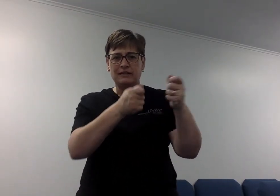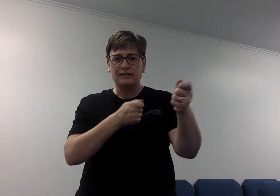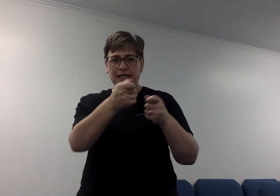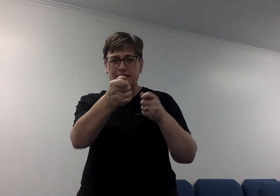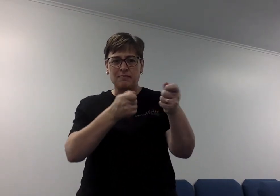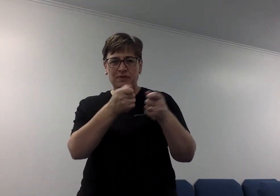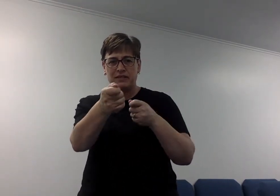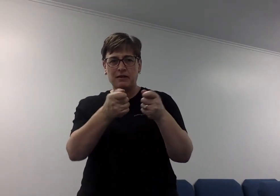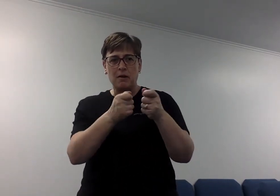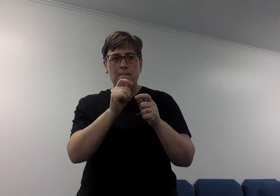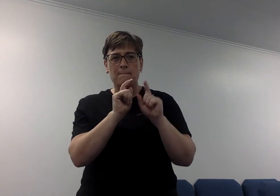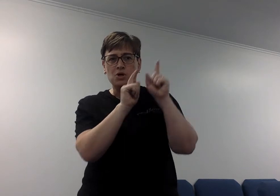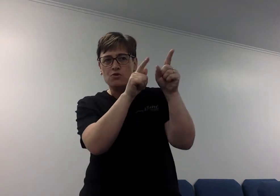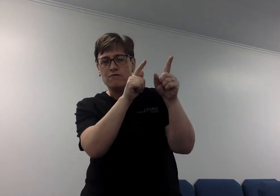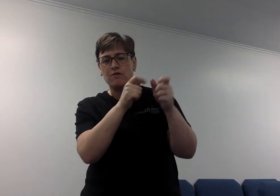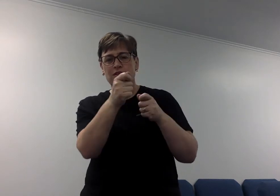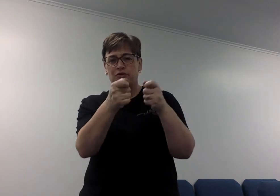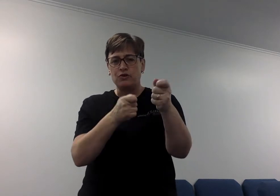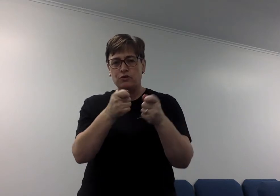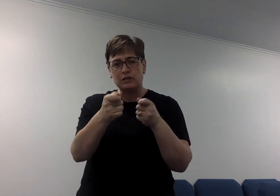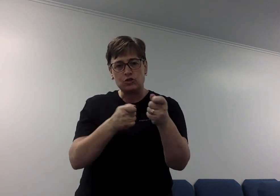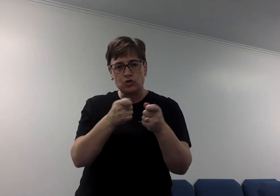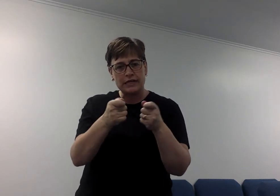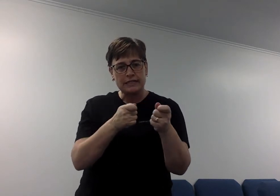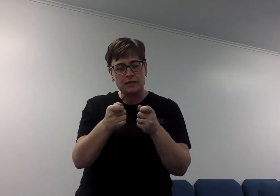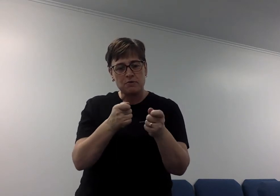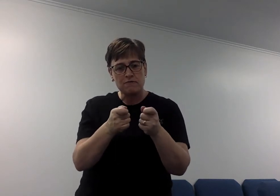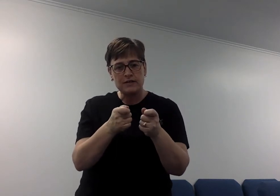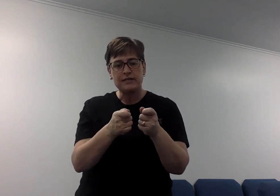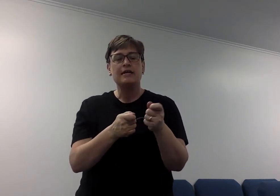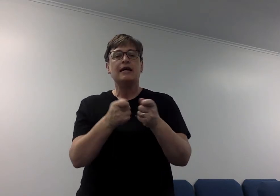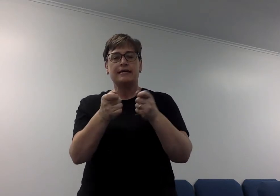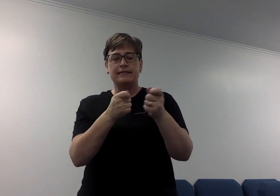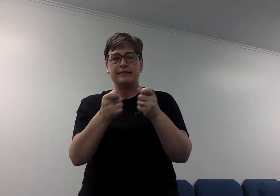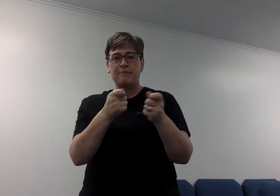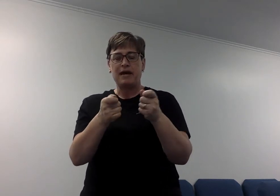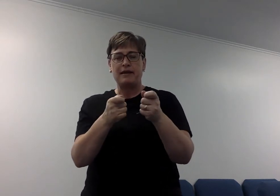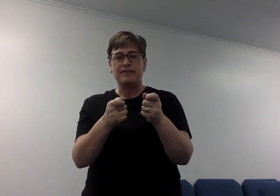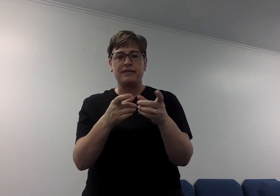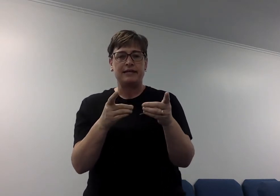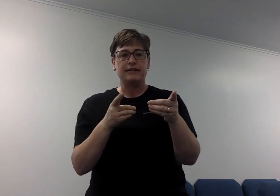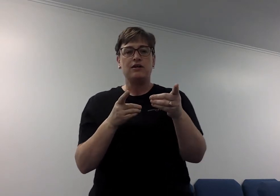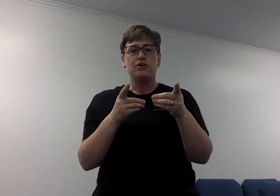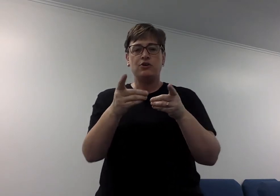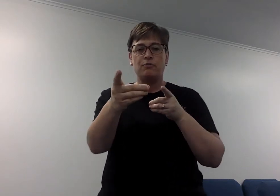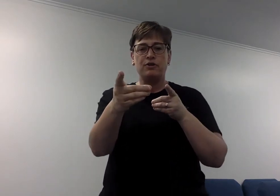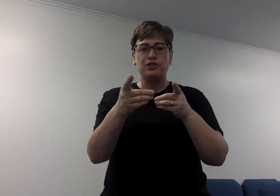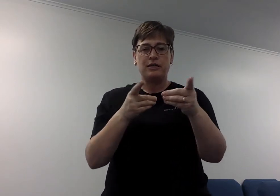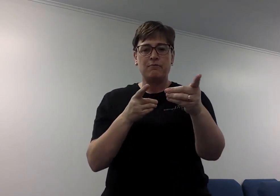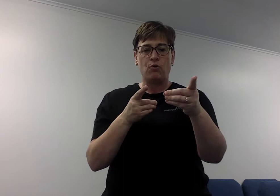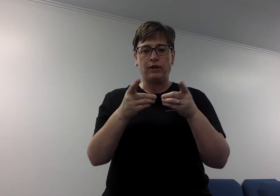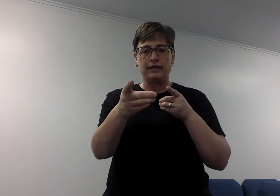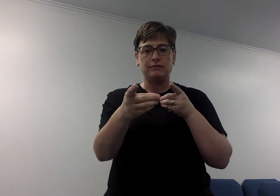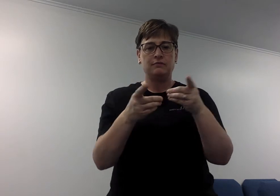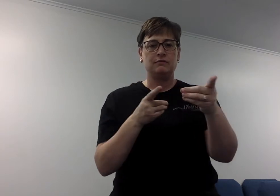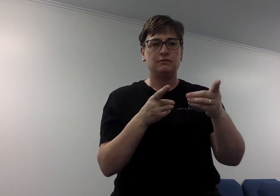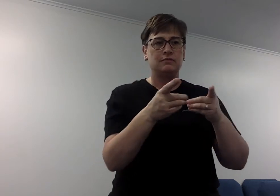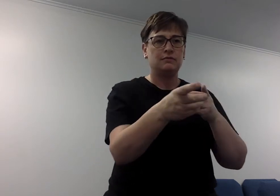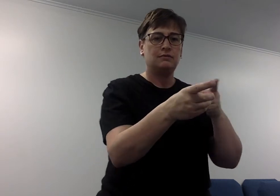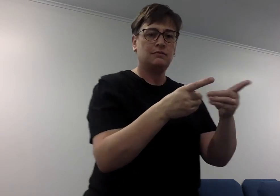like something move over there and you're using strings to move it. It's the same kind of thing. You're pushing and pulling.